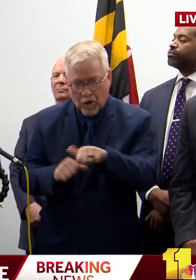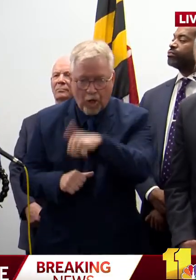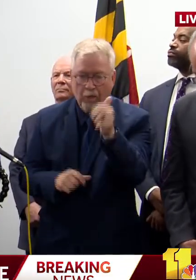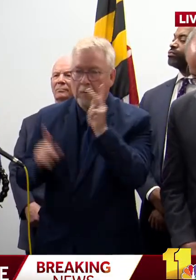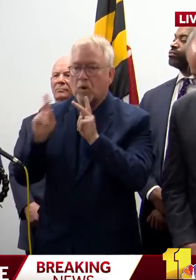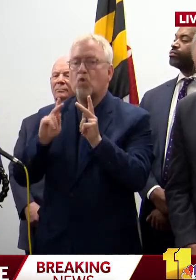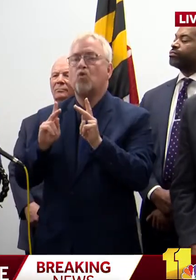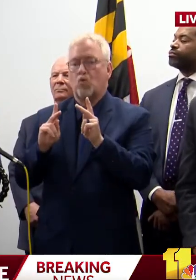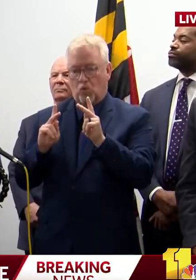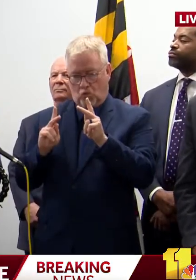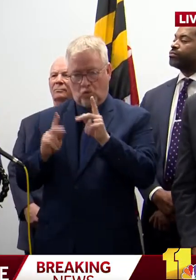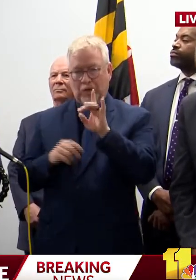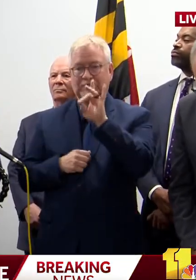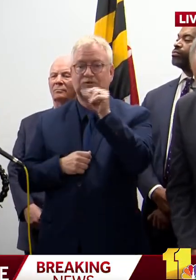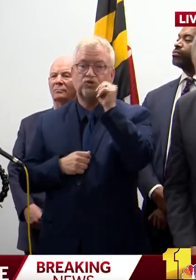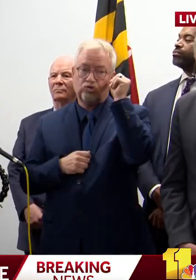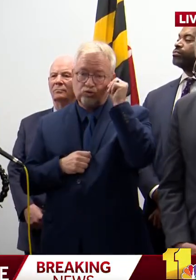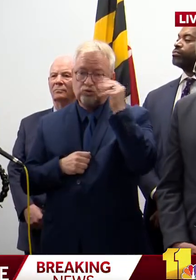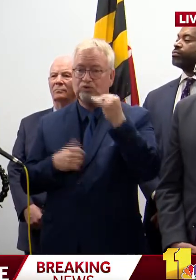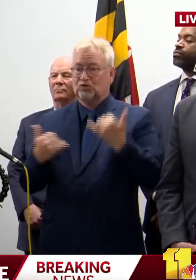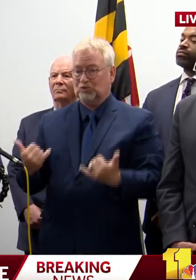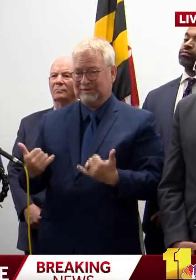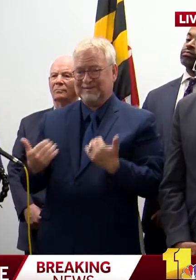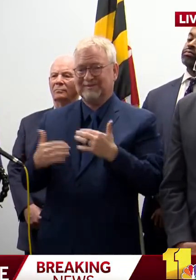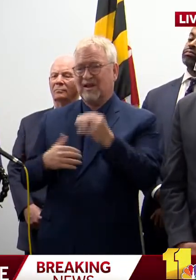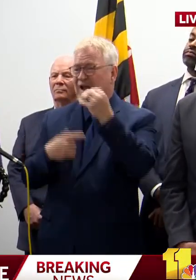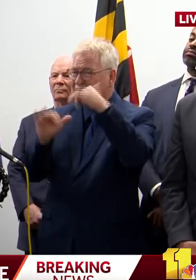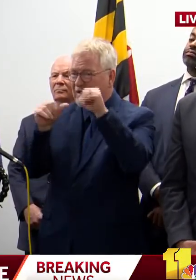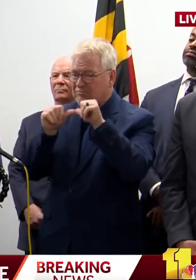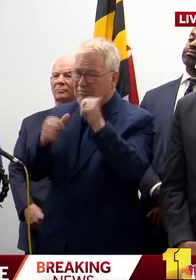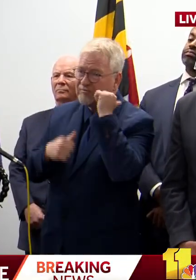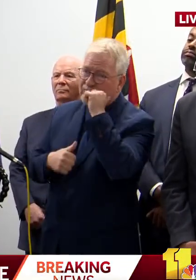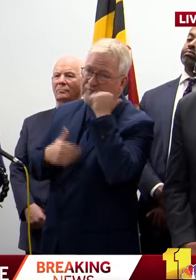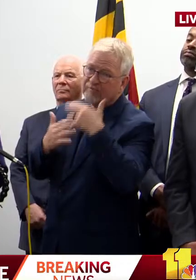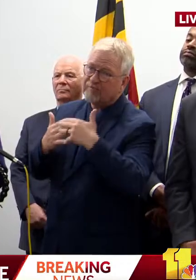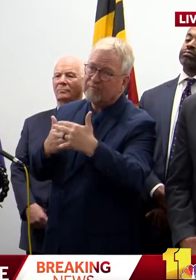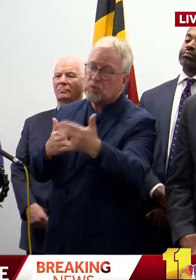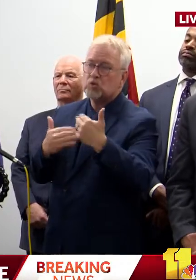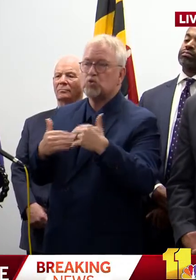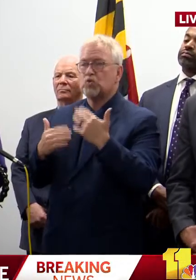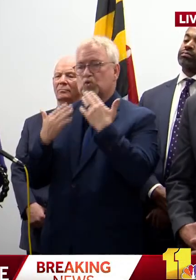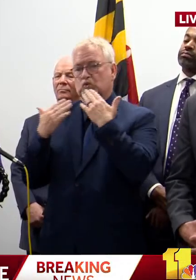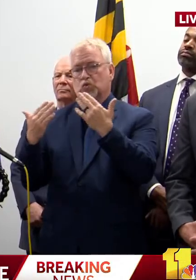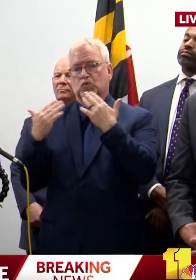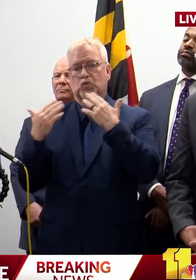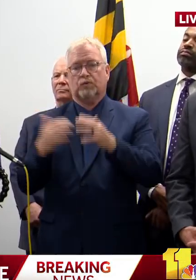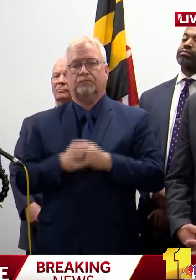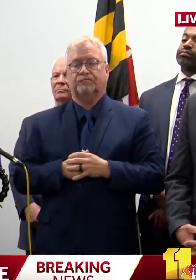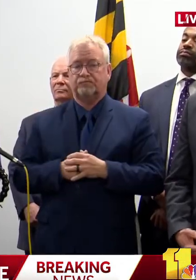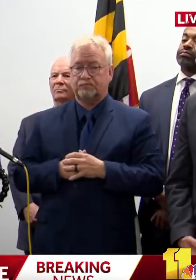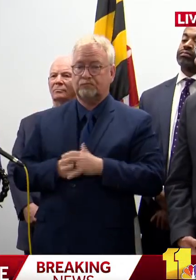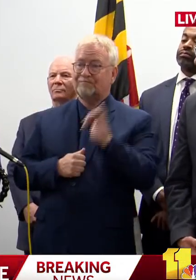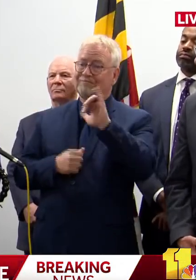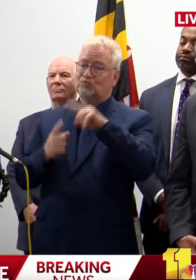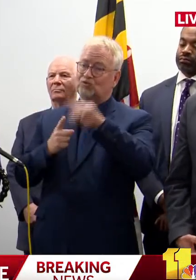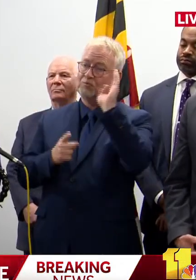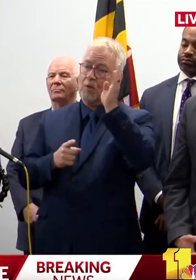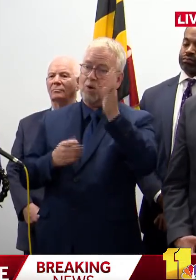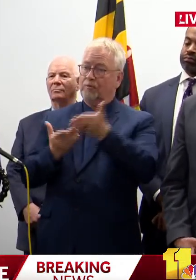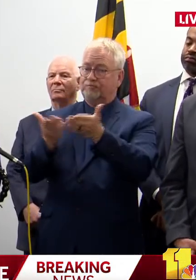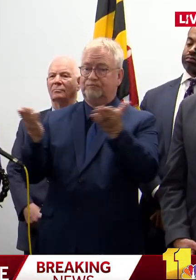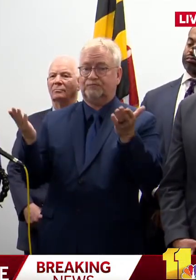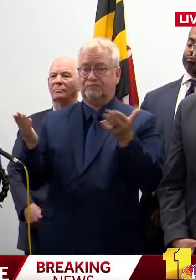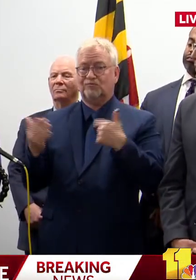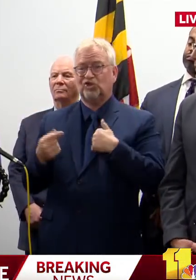did yesterday, today, and each and every day. To Baltimore, we are all hurting, but